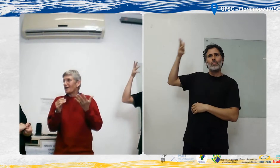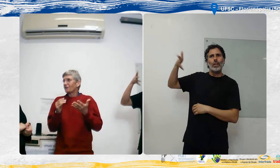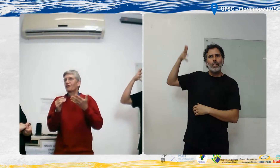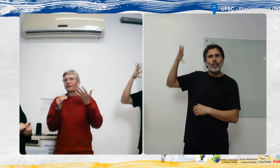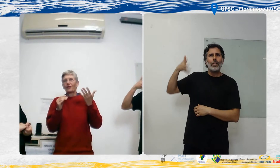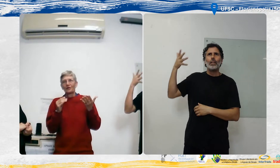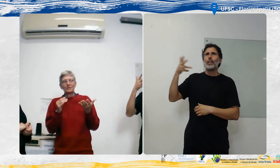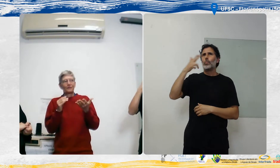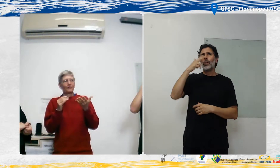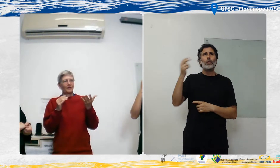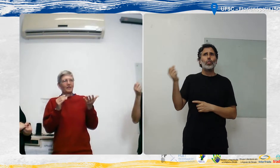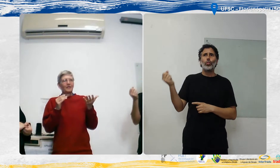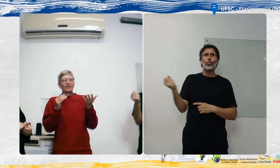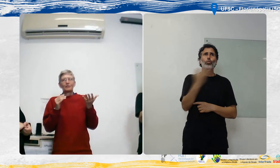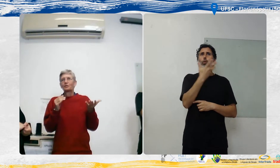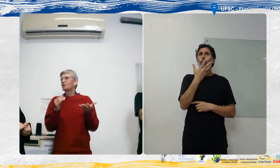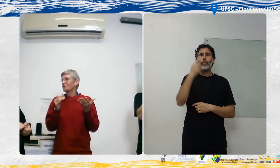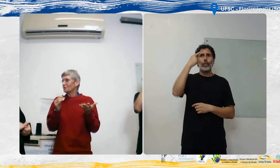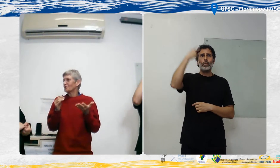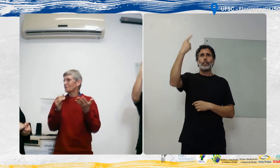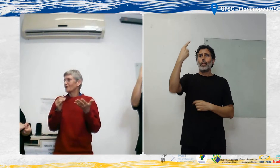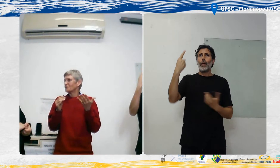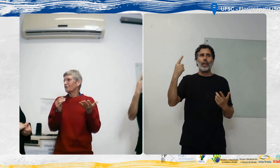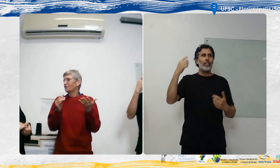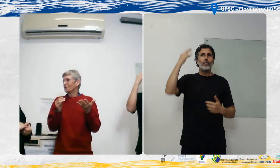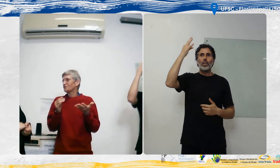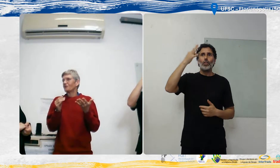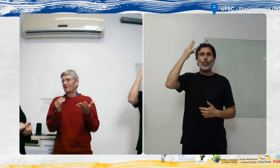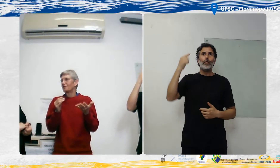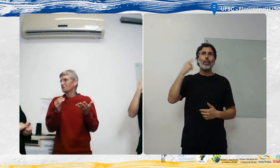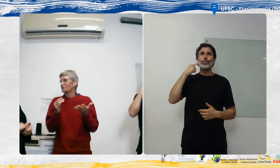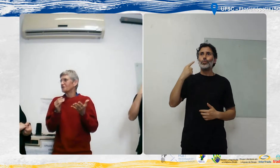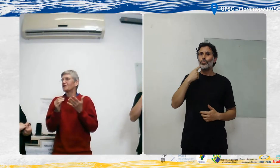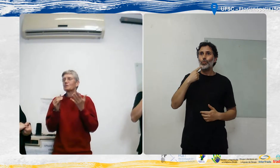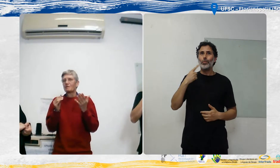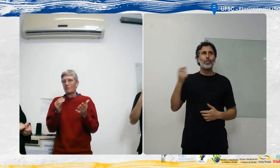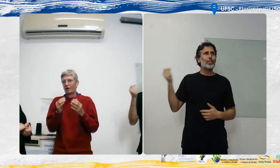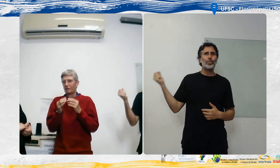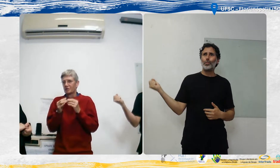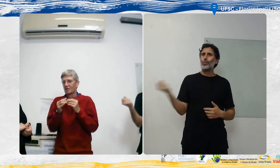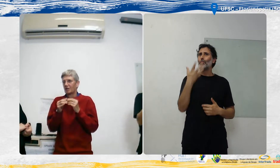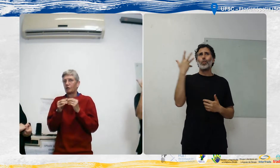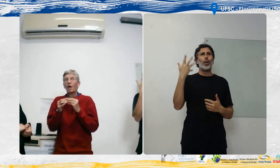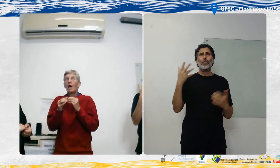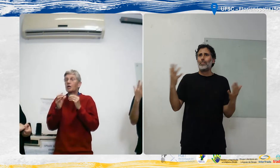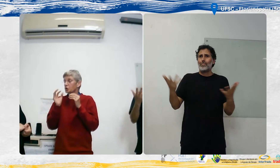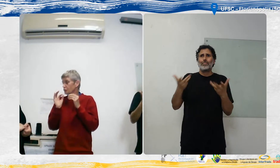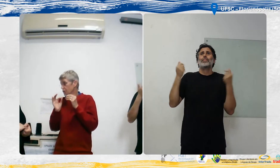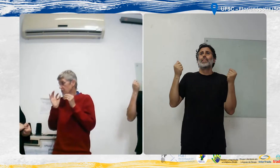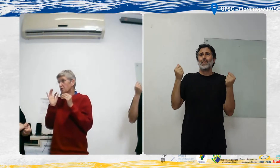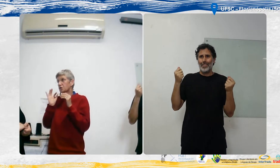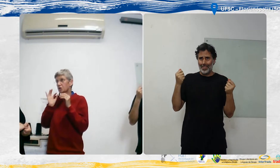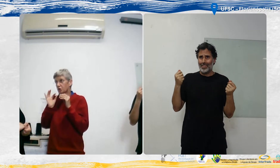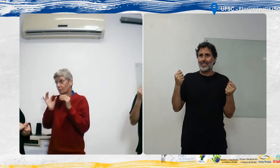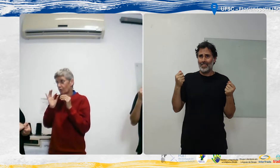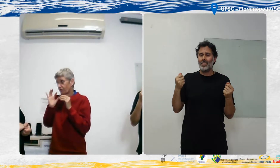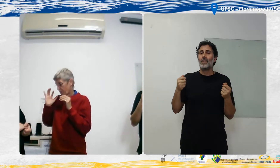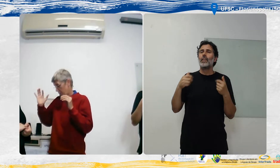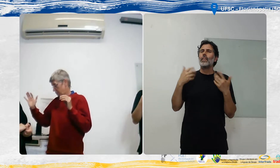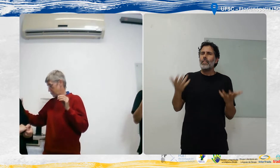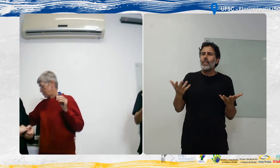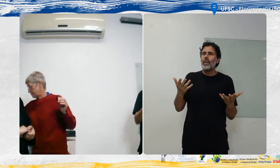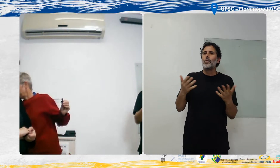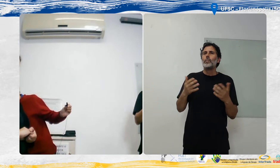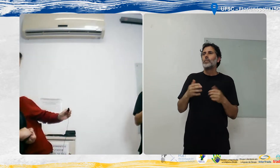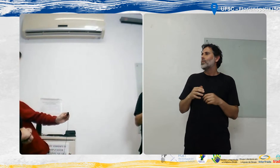a deaf philosopher talking to us about deaf philosophy here at Wolfsky. It's been marvelous, thank you. So just as a small